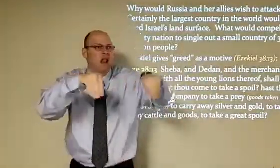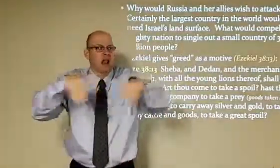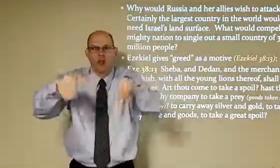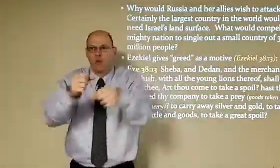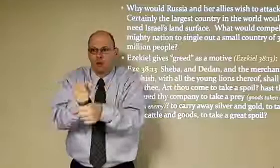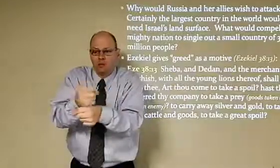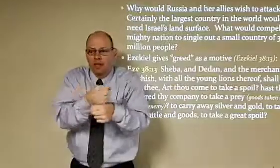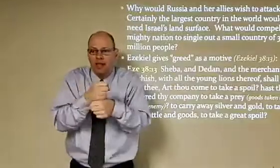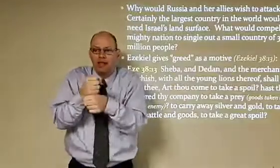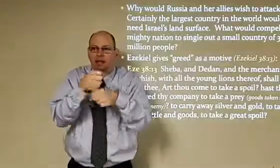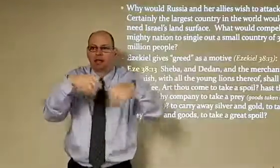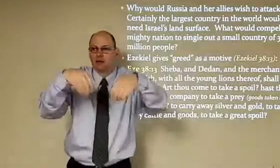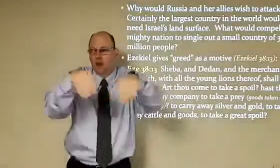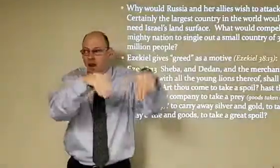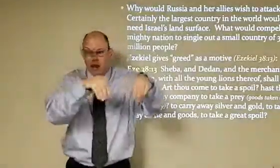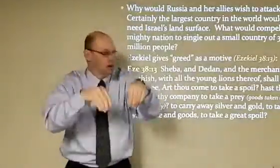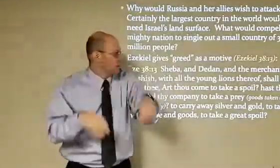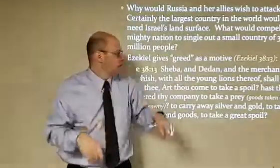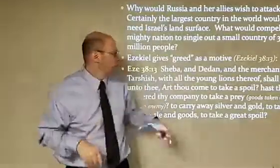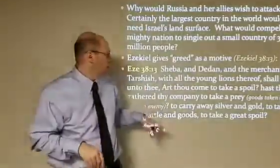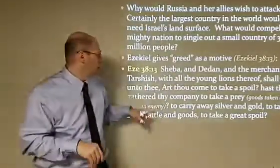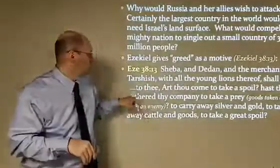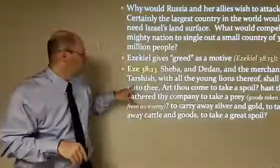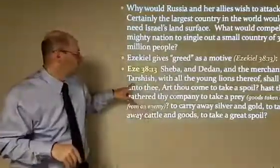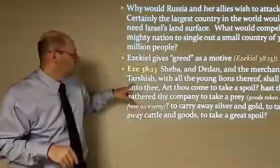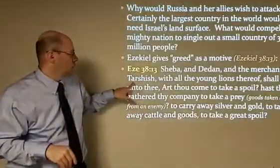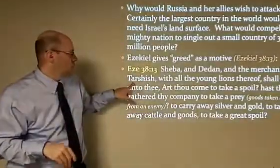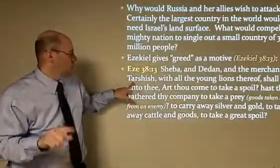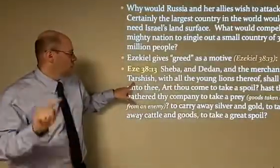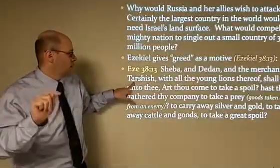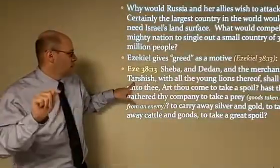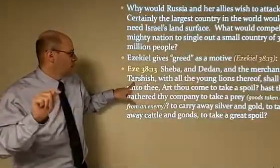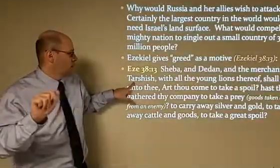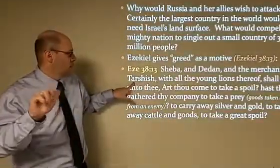and the merchants, those that sold, of Tarshish,